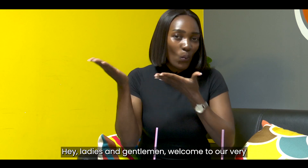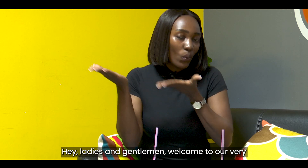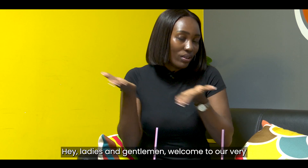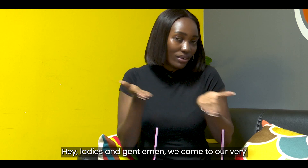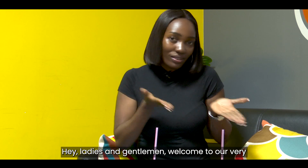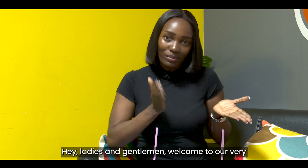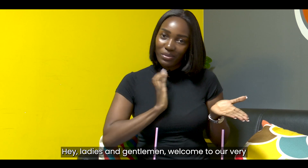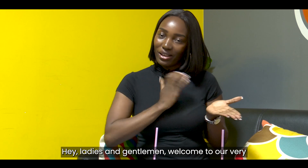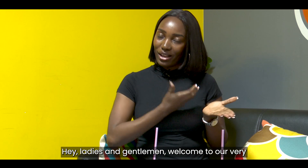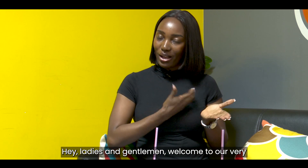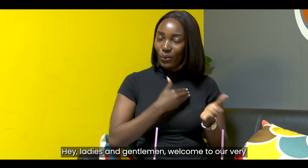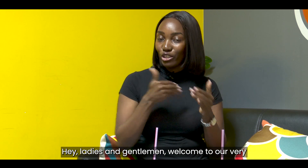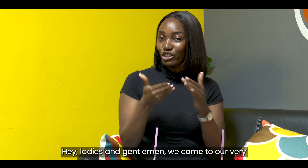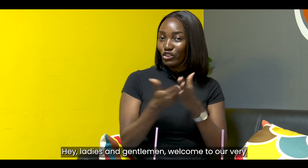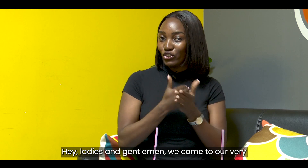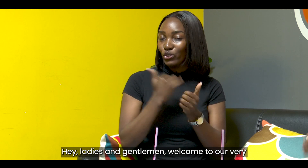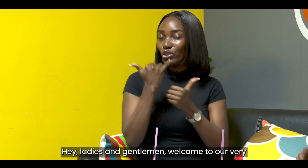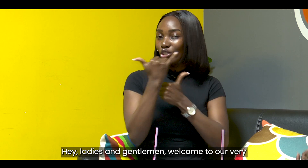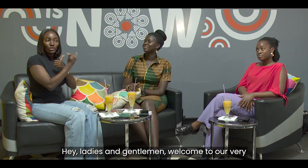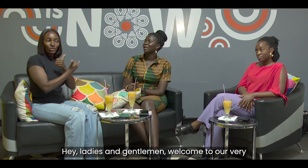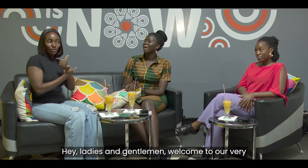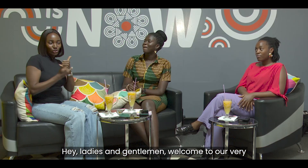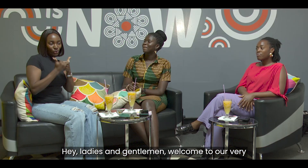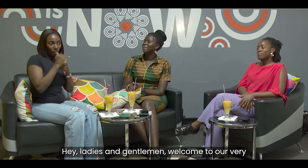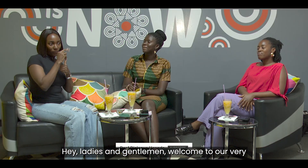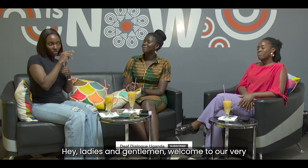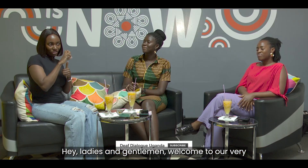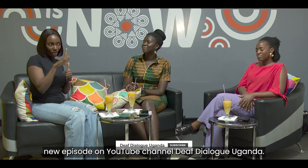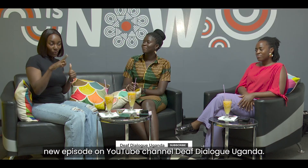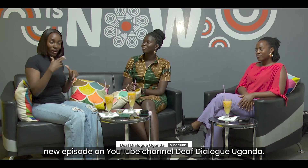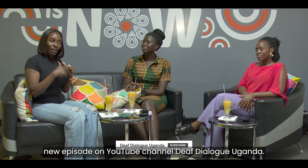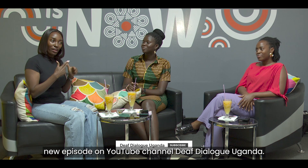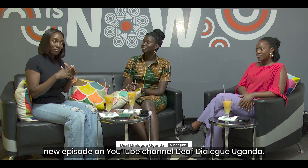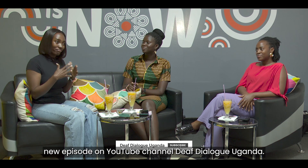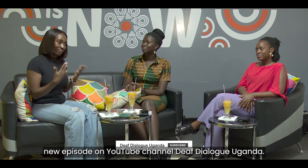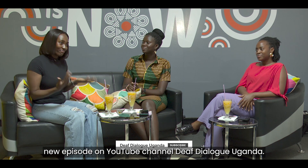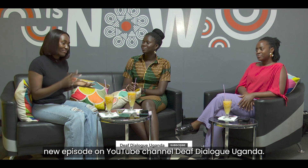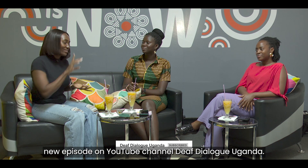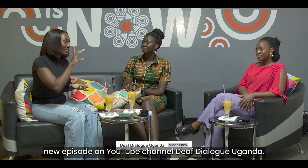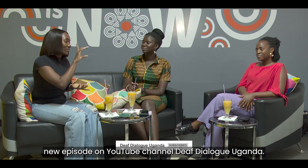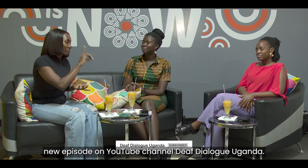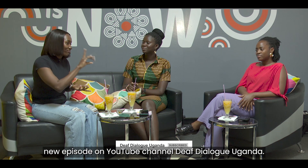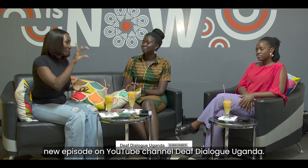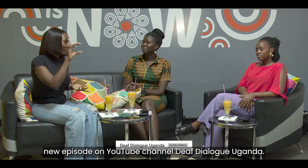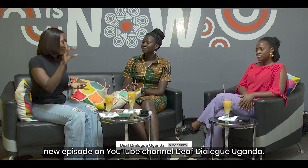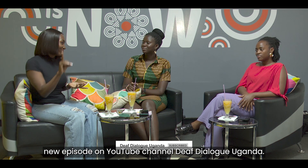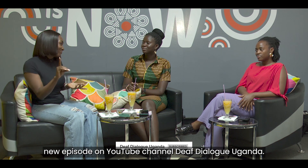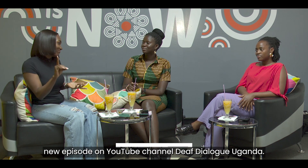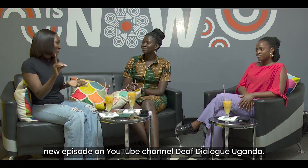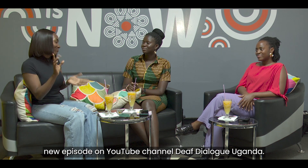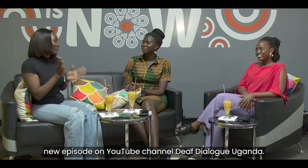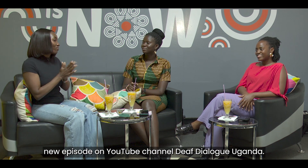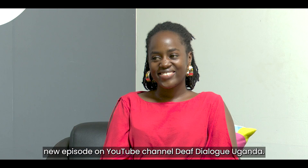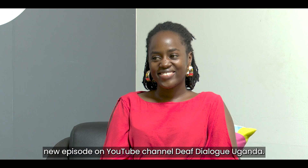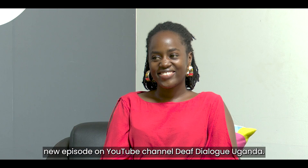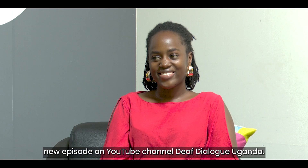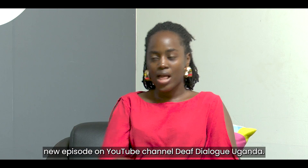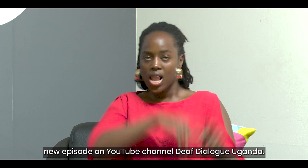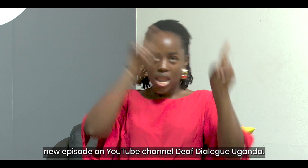and gentlemen, welcome to our very new episode and YouTube channel,